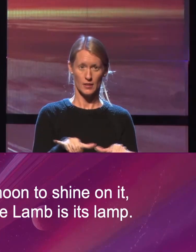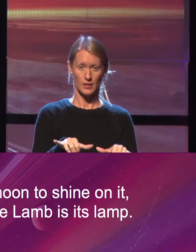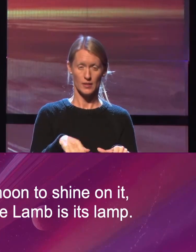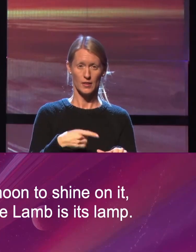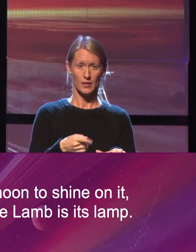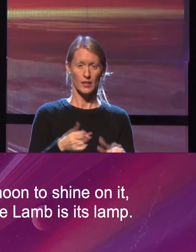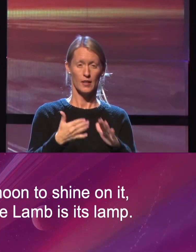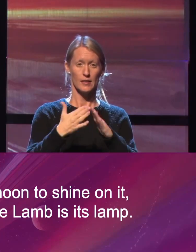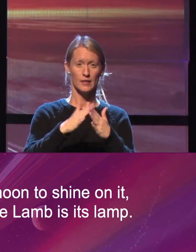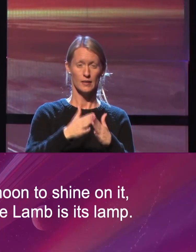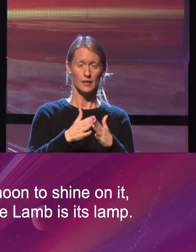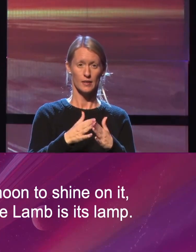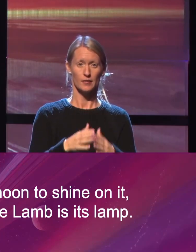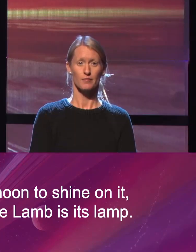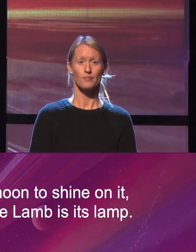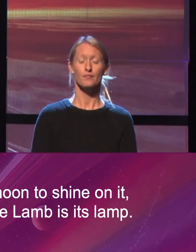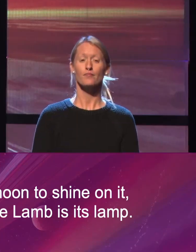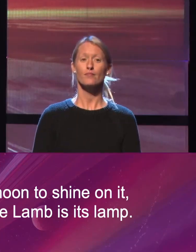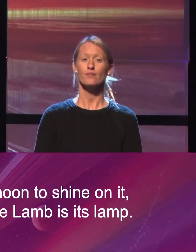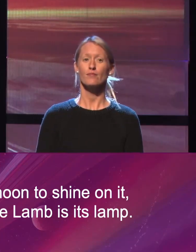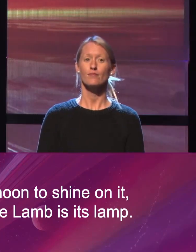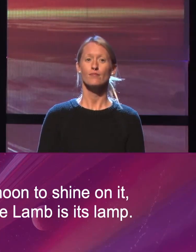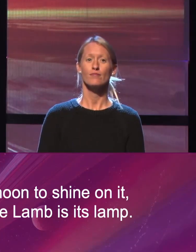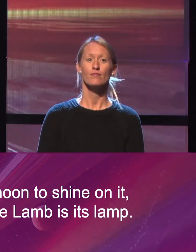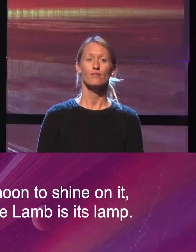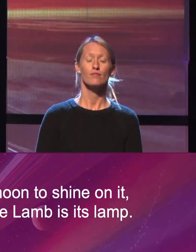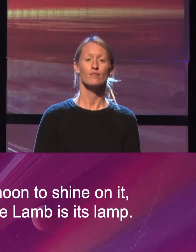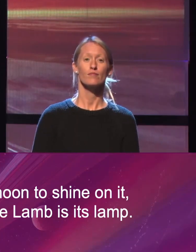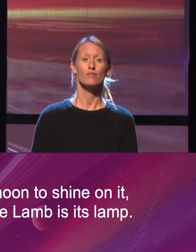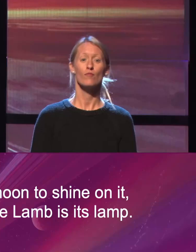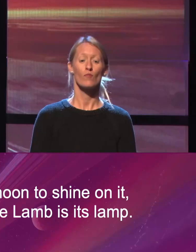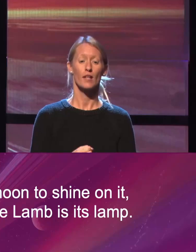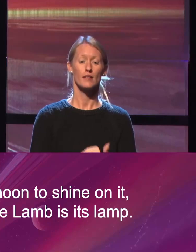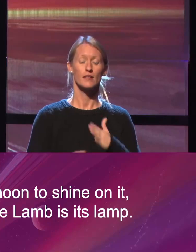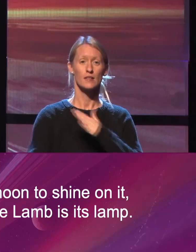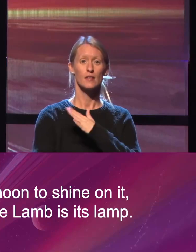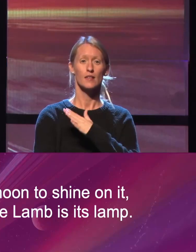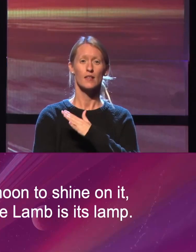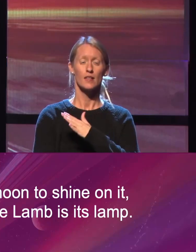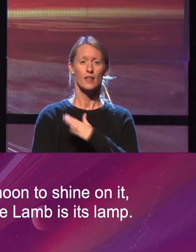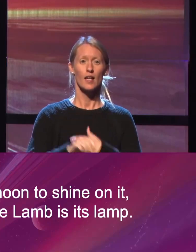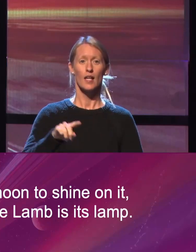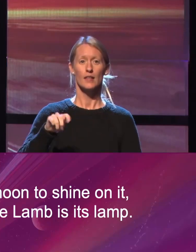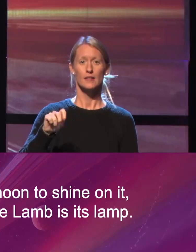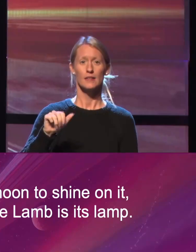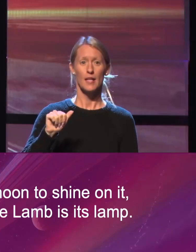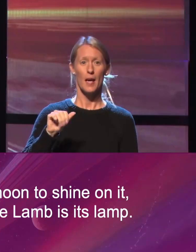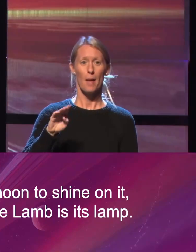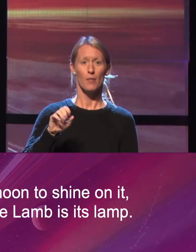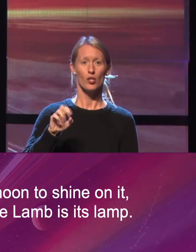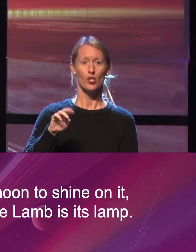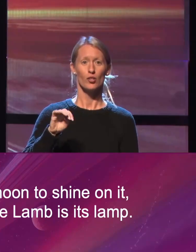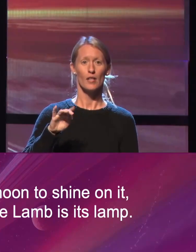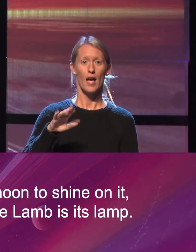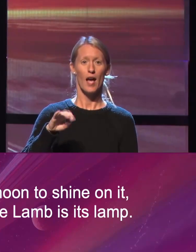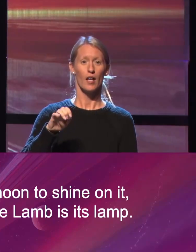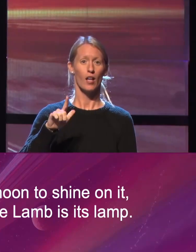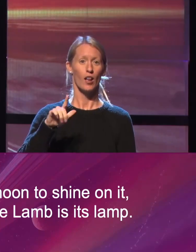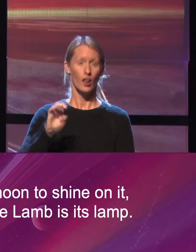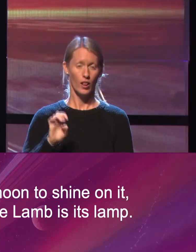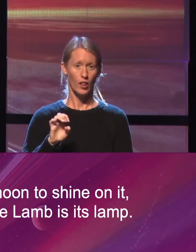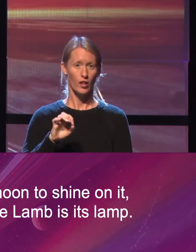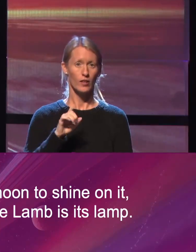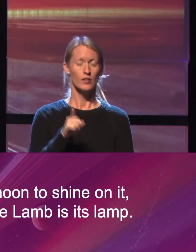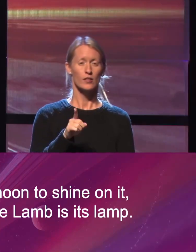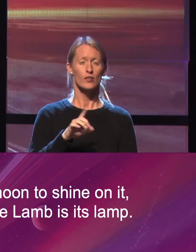like a cube. And the dimensions are built on the framework of the tabernacle. And if you're familiar with the story of ancient Israel, when they were wandering in the wilderness,